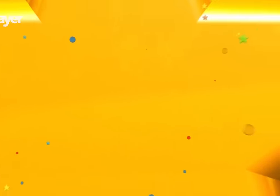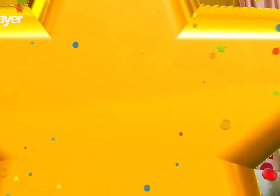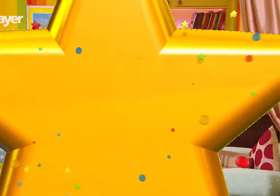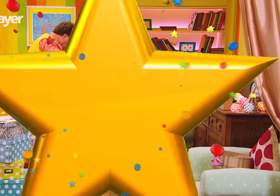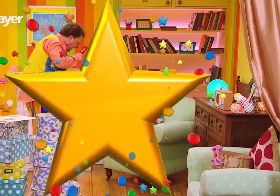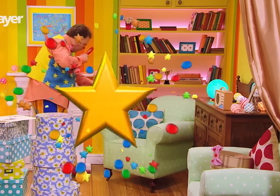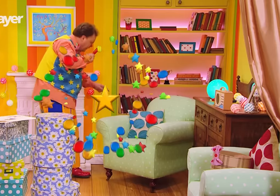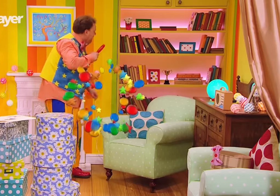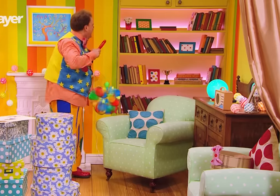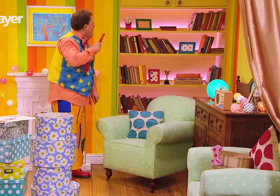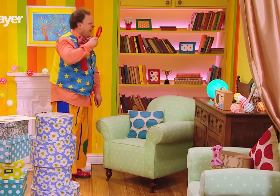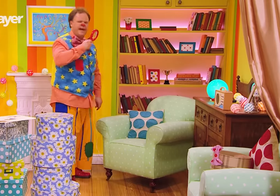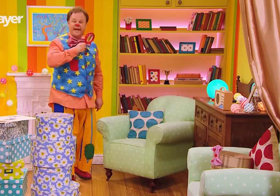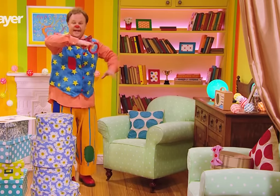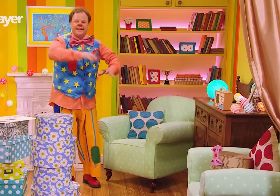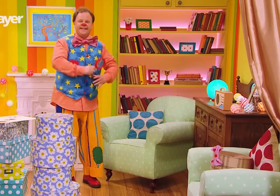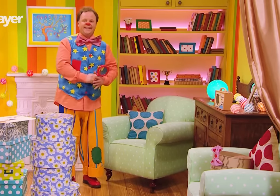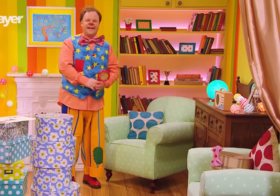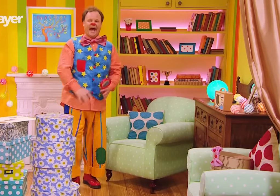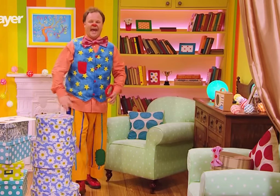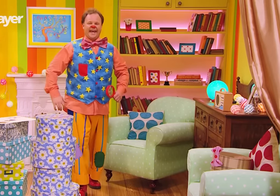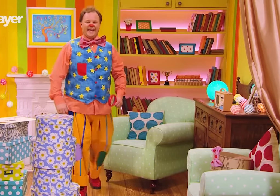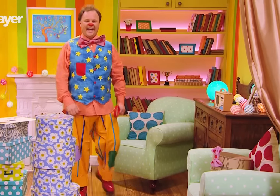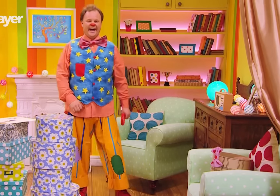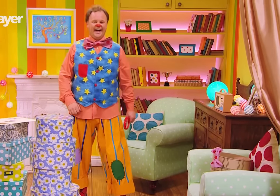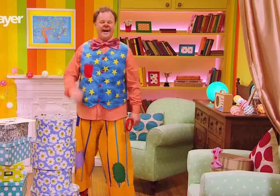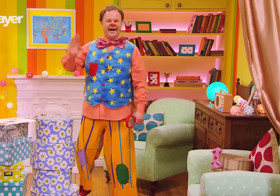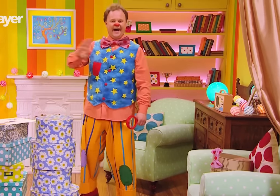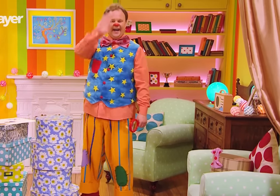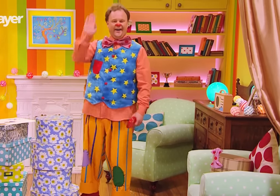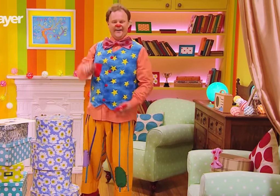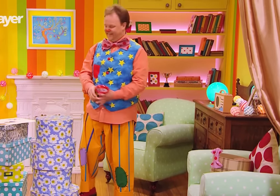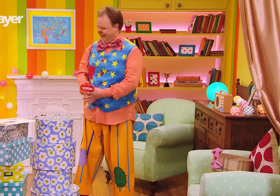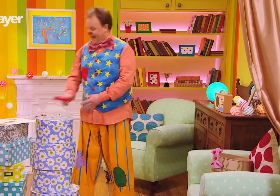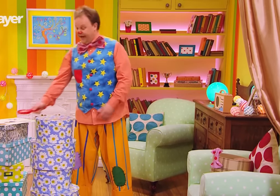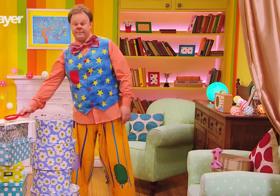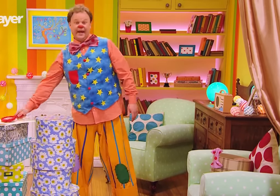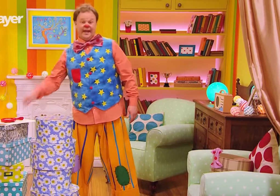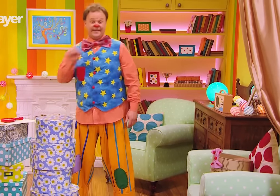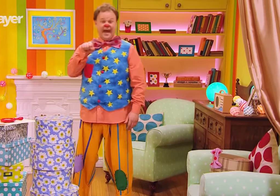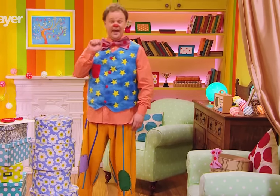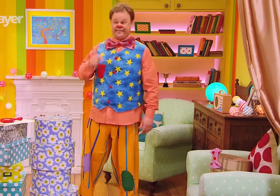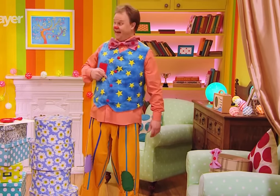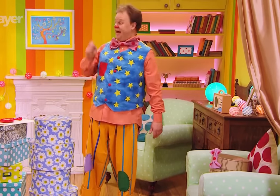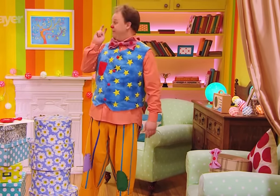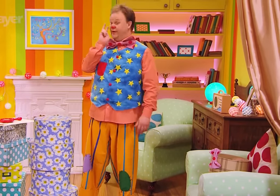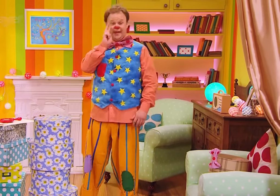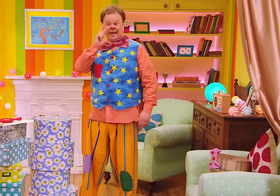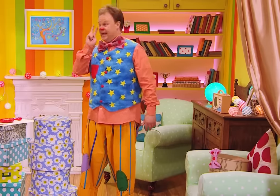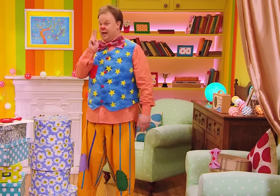Are you looking for something, Mr. Tumble? Day! Hello! Yes, I'm looking